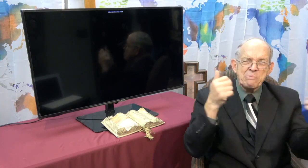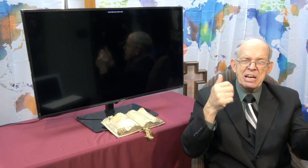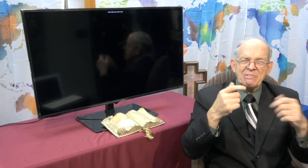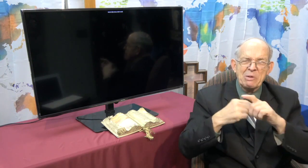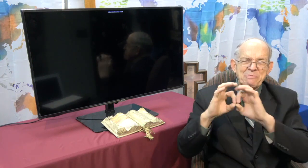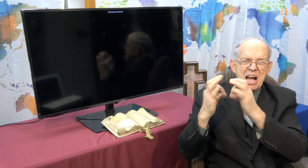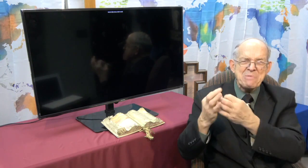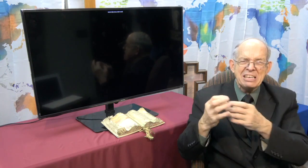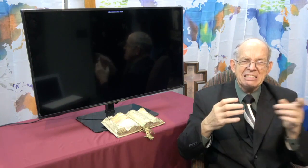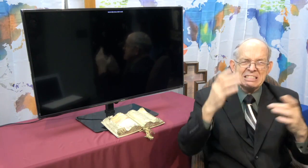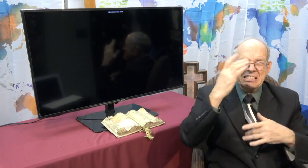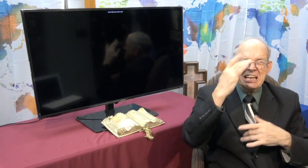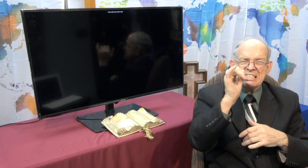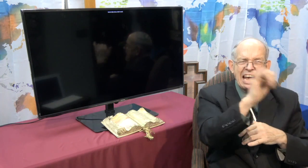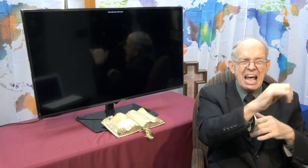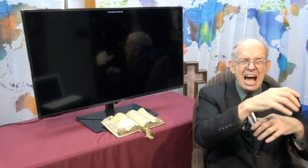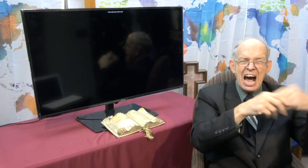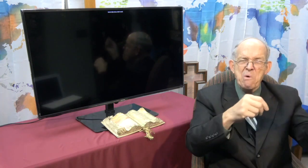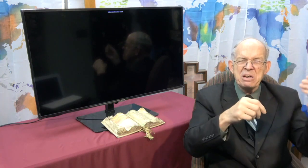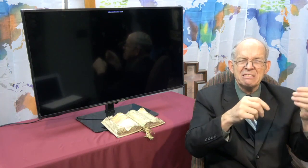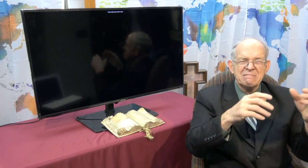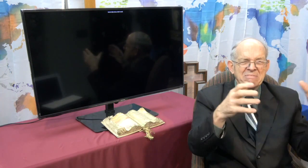Simply preparing. You see, stay out.